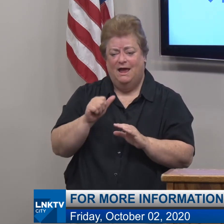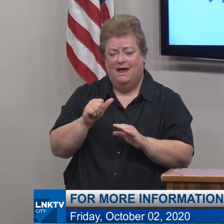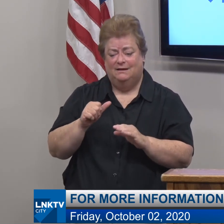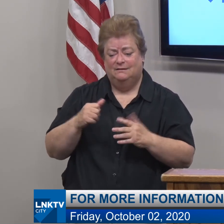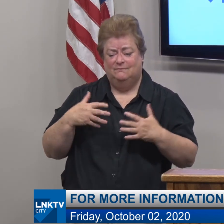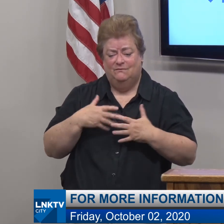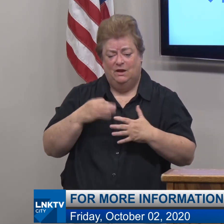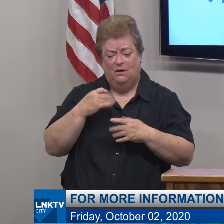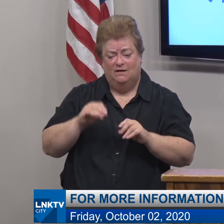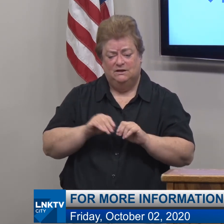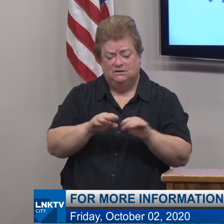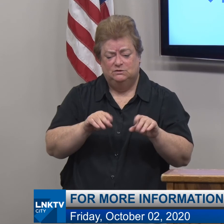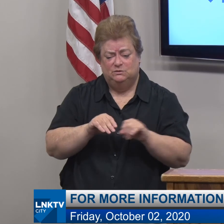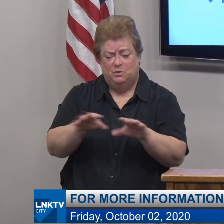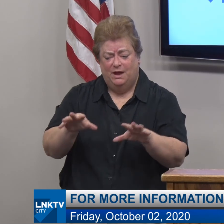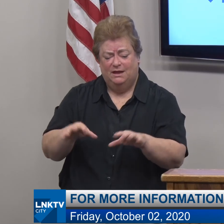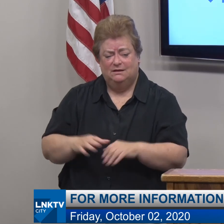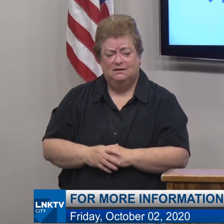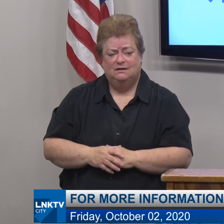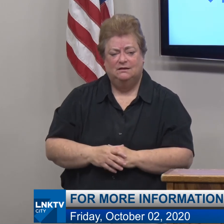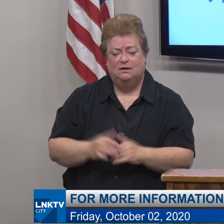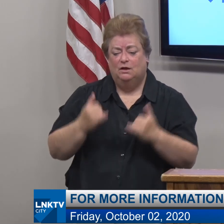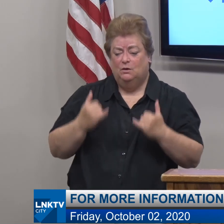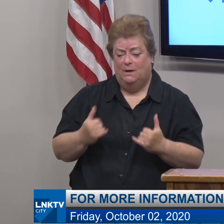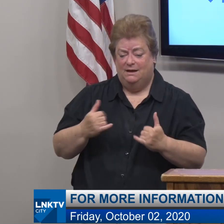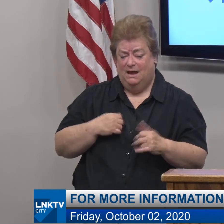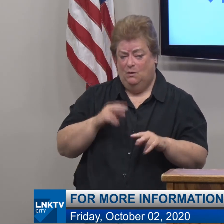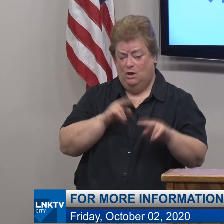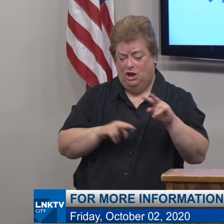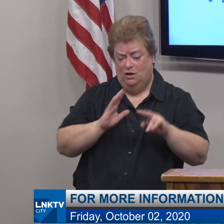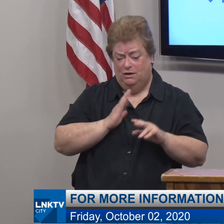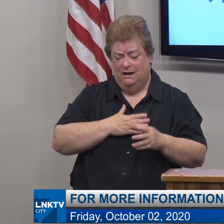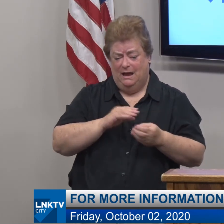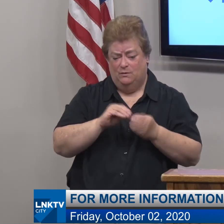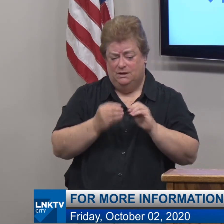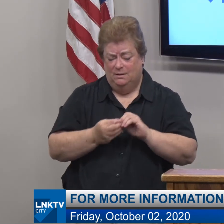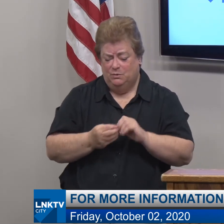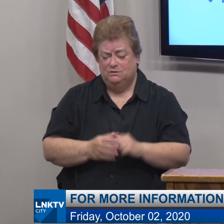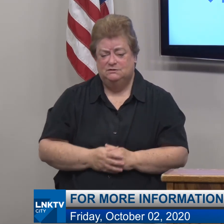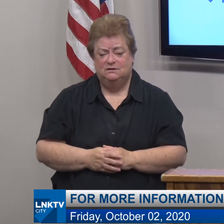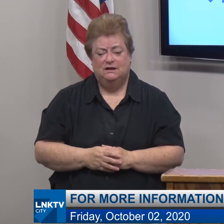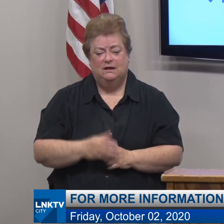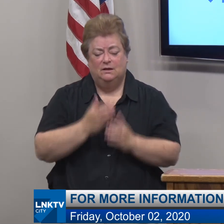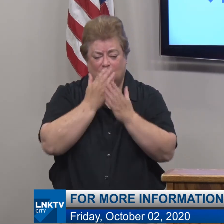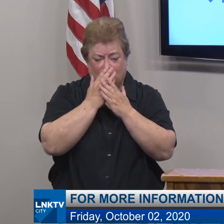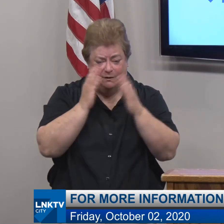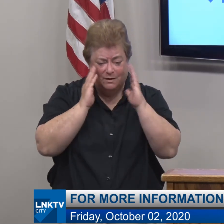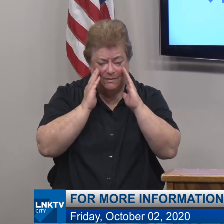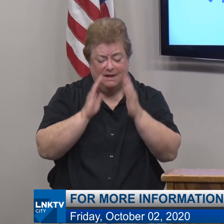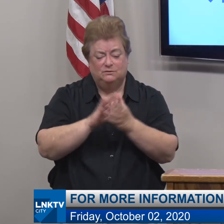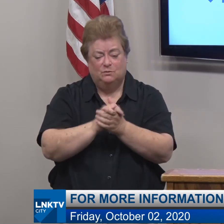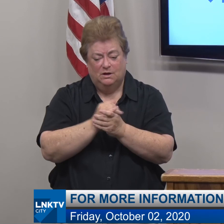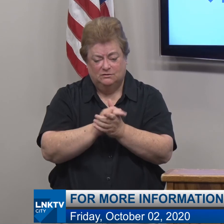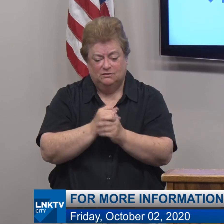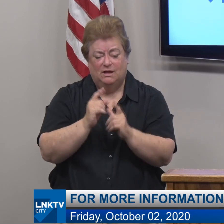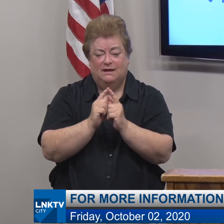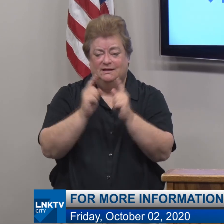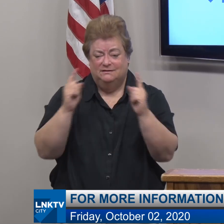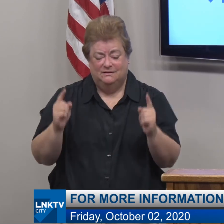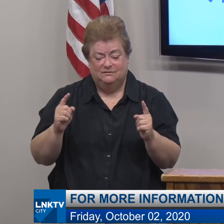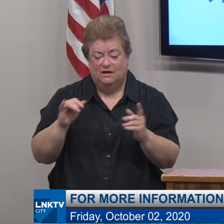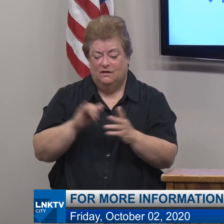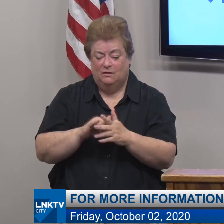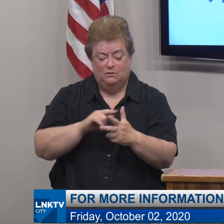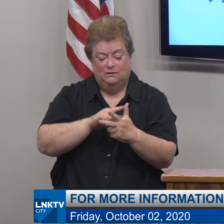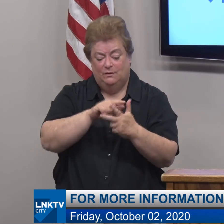the time being, when you just look at our numbers right now, you know, wearing the mask, washing our hands, and watching our distance are really the